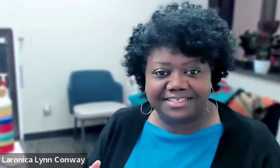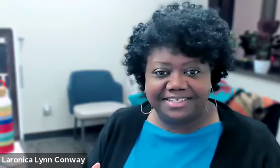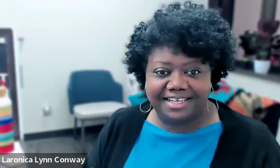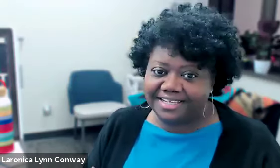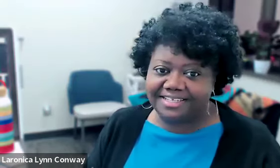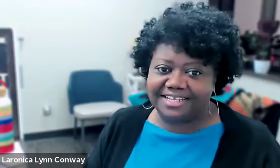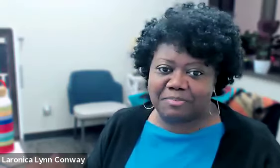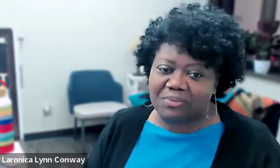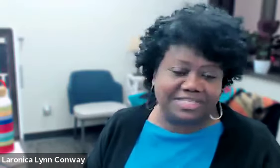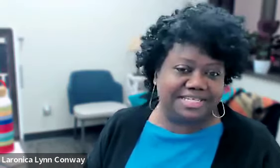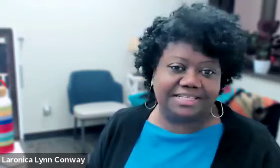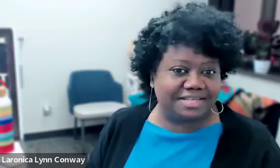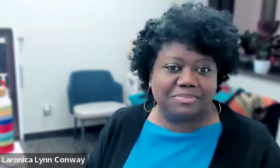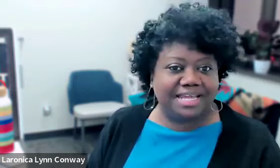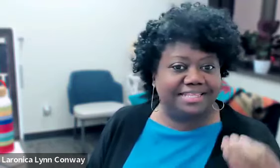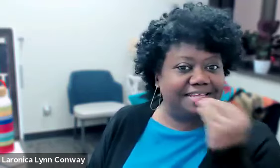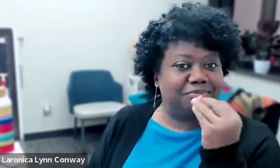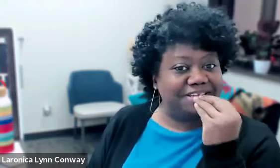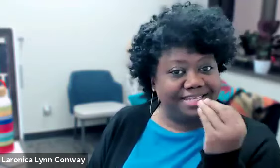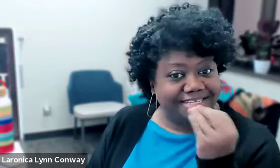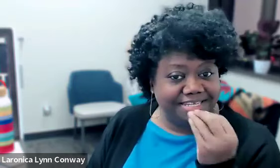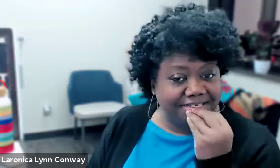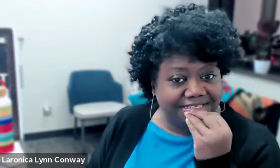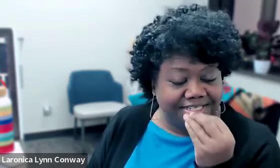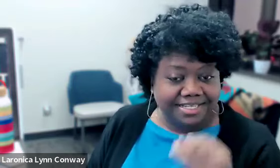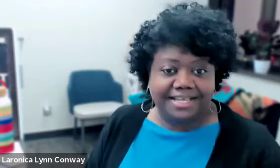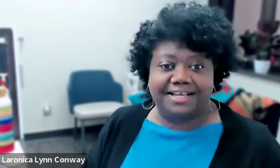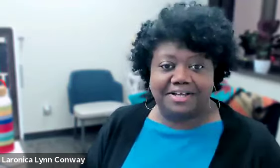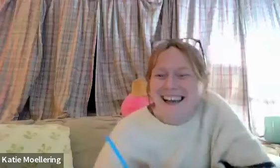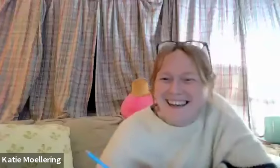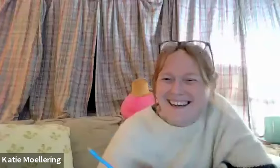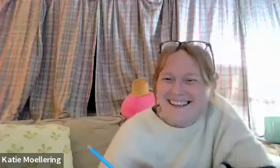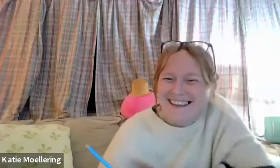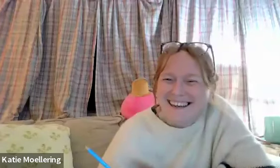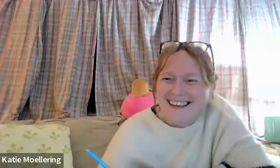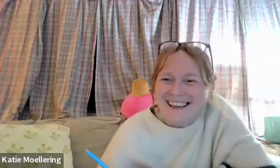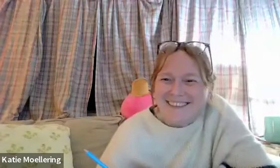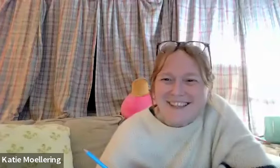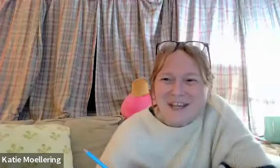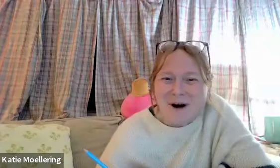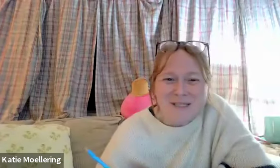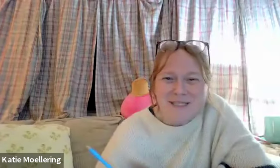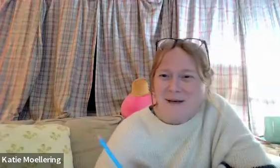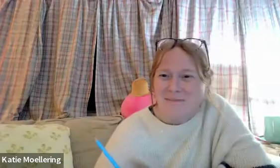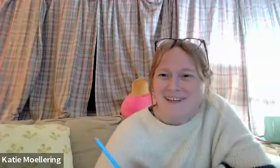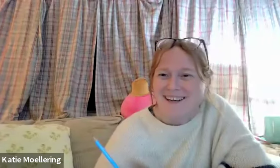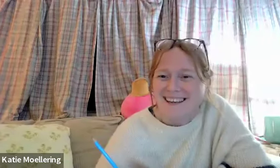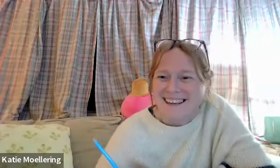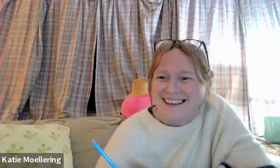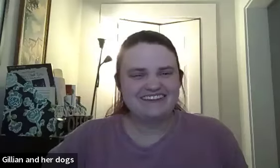lot, and I'm always telling somebody that I'm ready to eat. Um, That's so awesome. I love